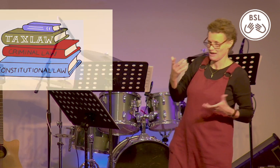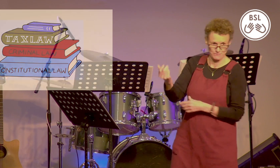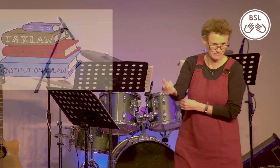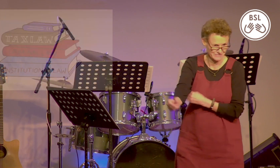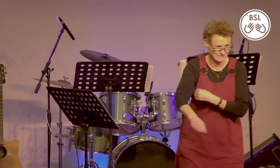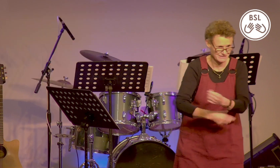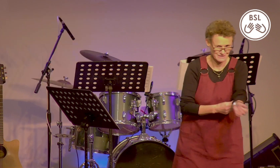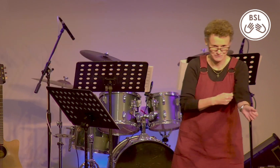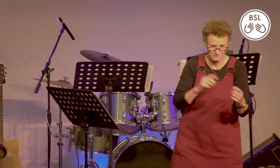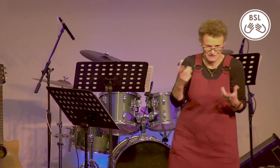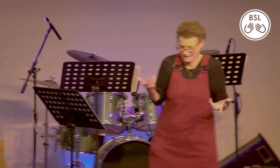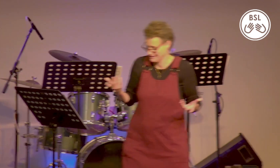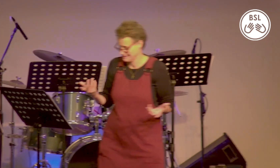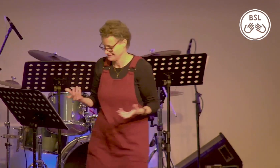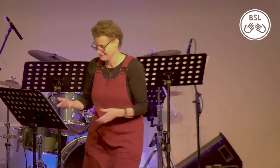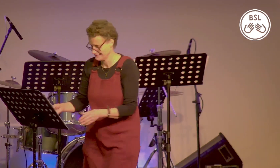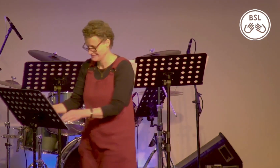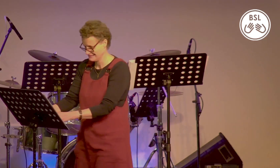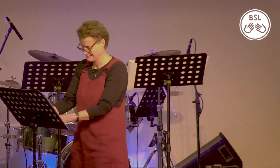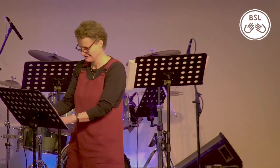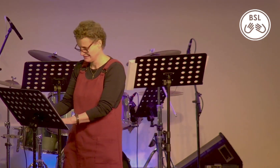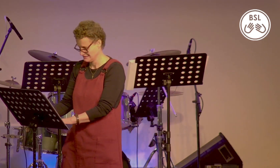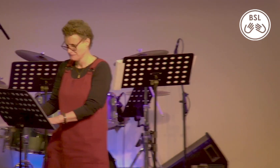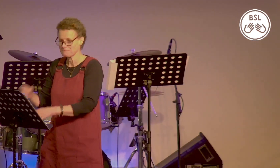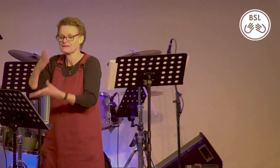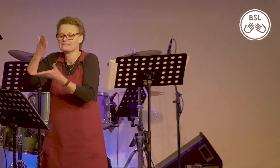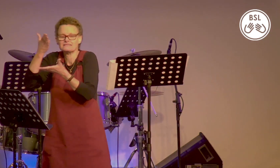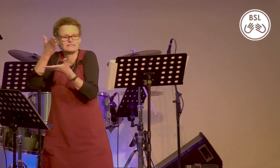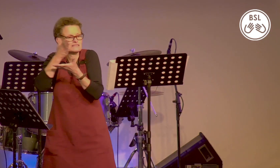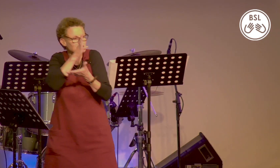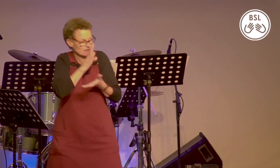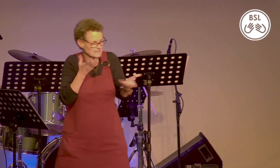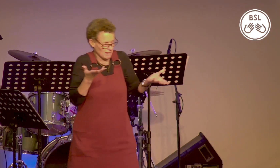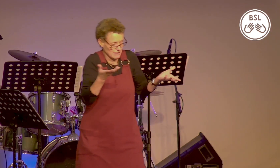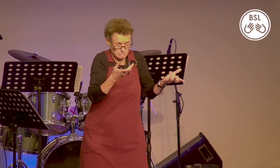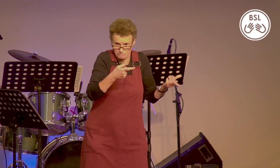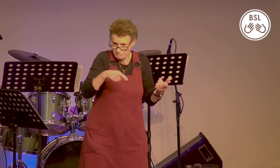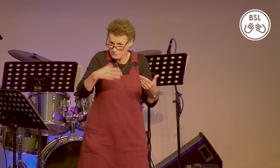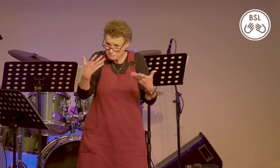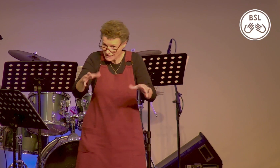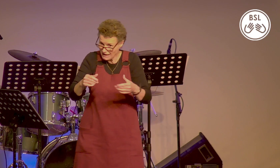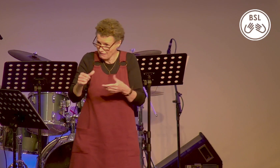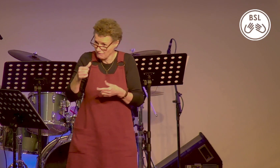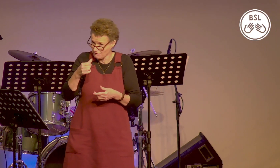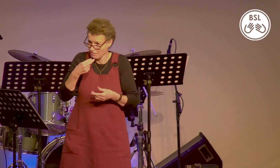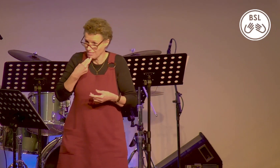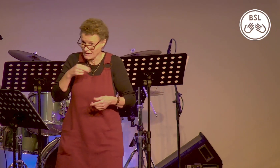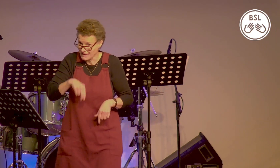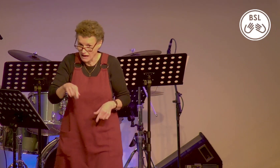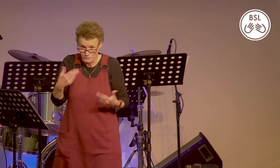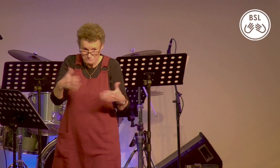I know it's going to be fine, I don't have to trust God. We don't know what's going to happen. We don't know what's around the corner.